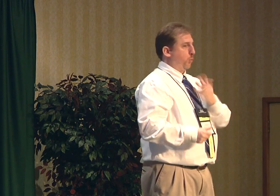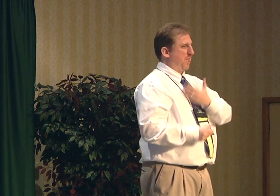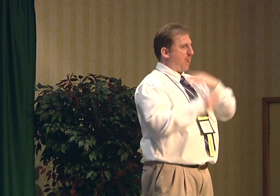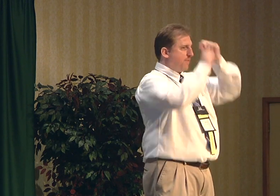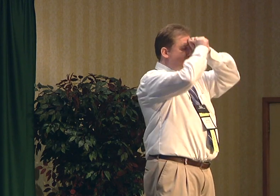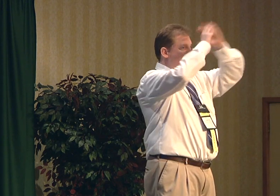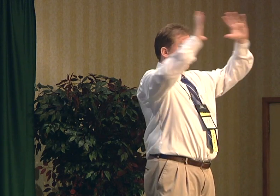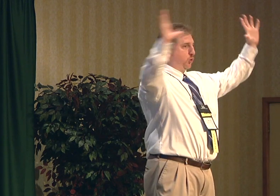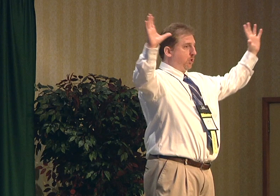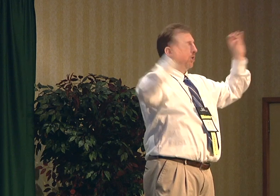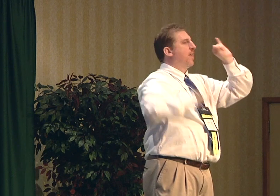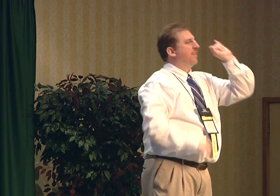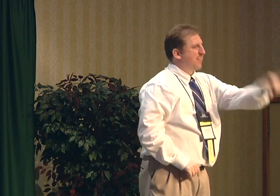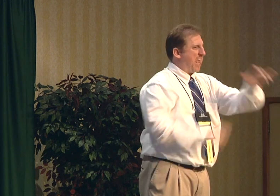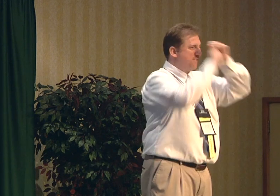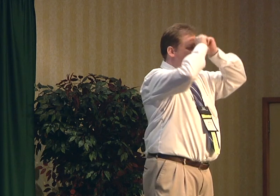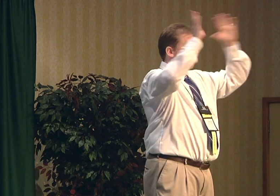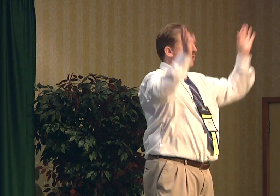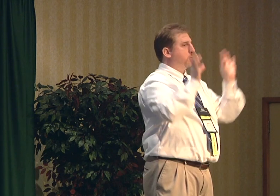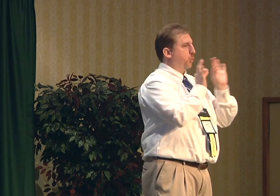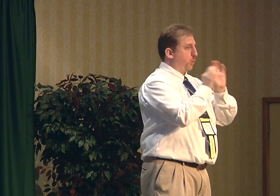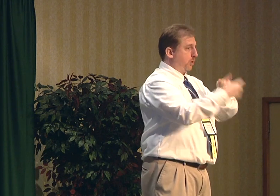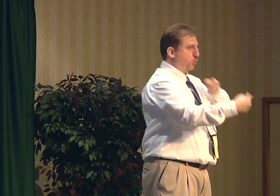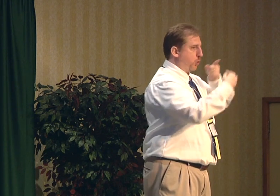consistent win-win all the time. So we need to have that vision